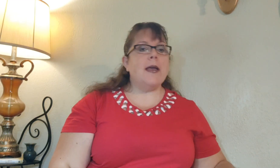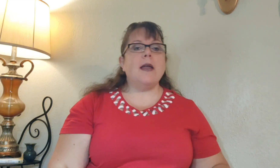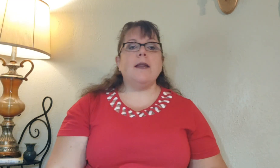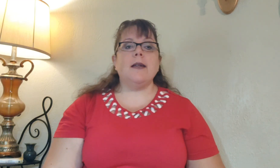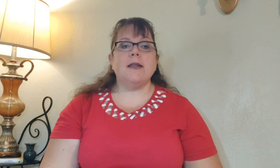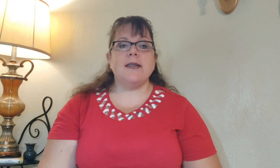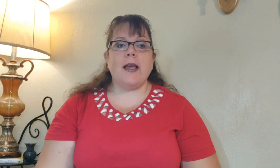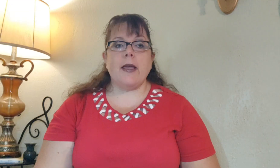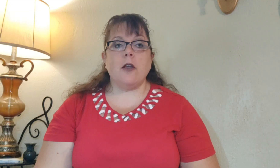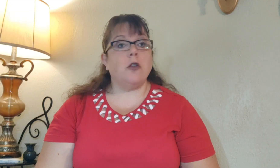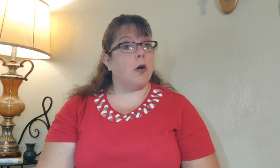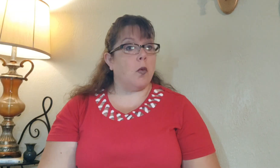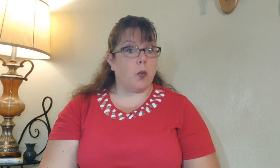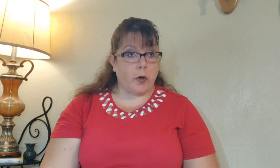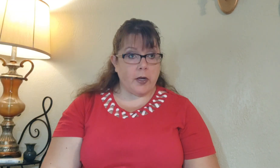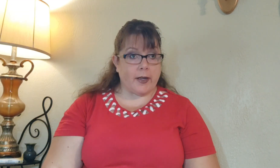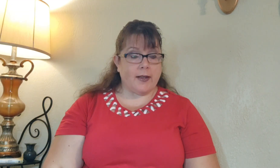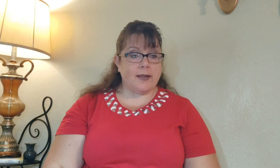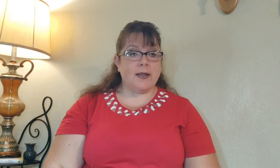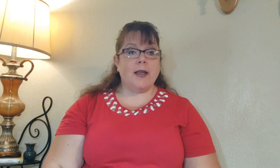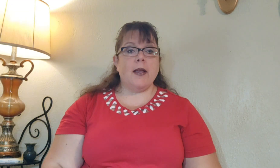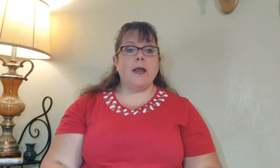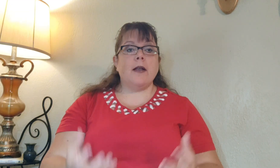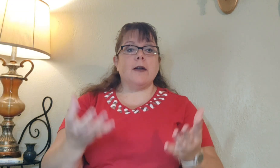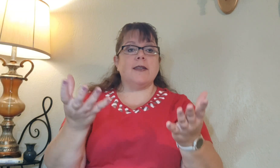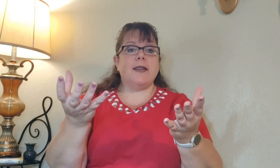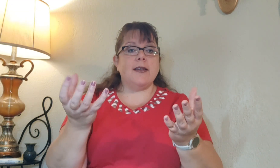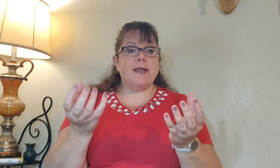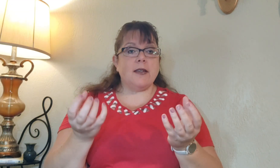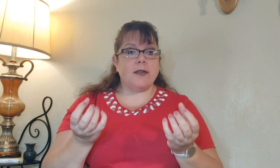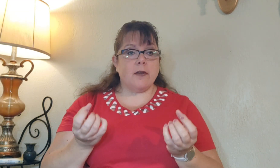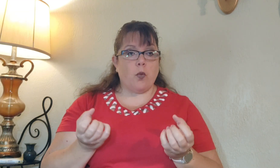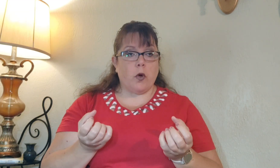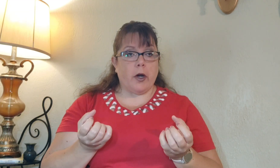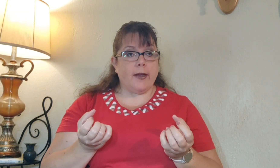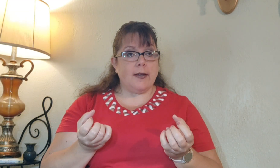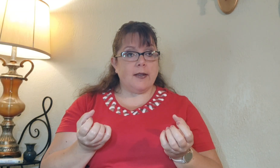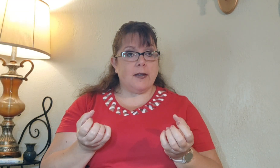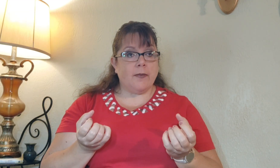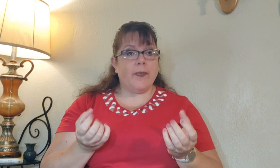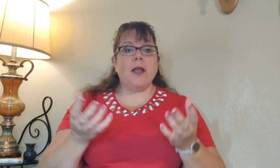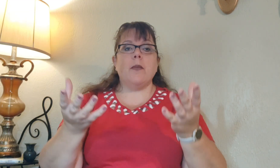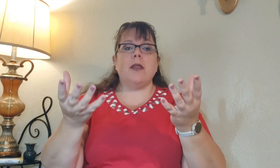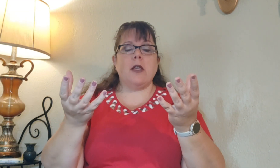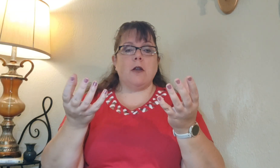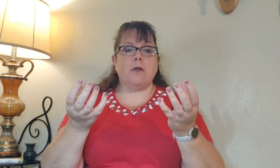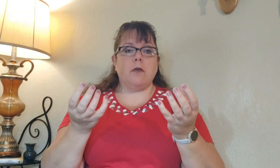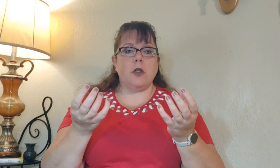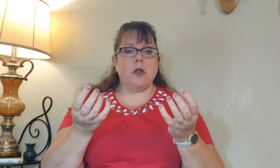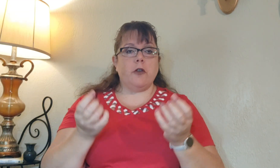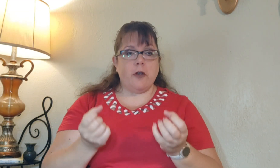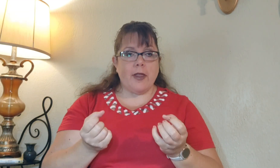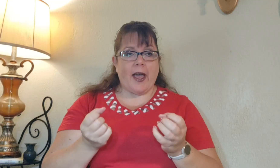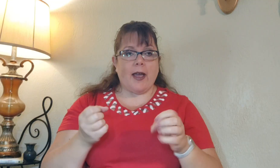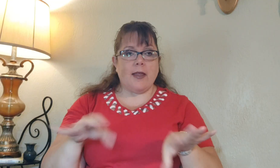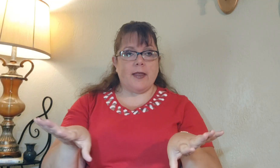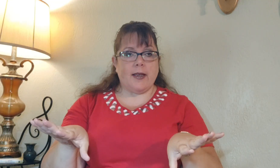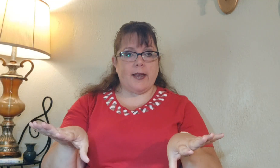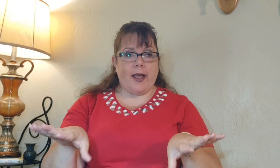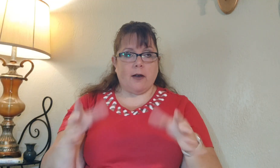And then to say you don't want, because this is want, but then you do that and then